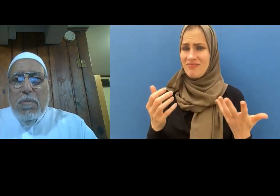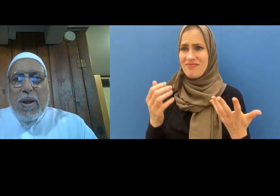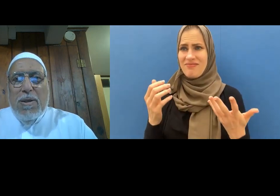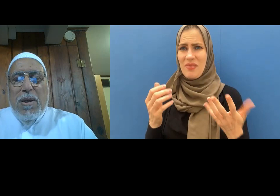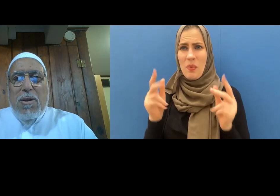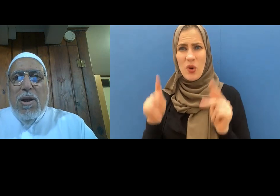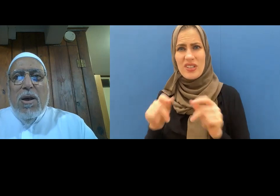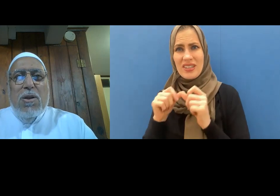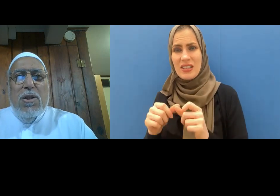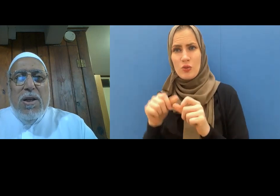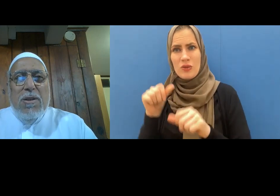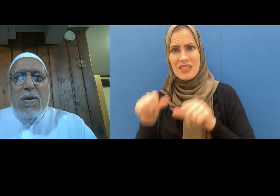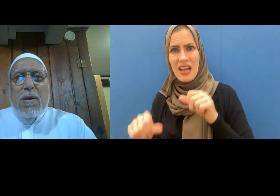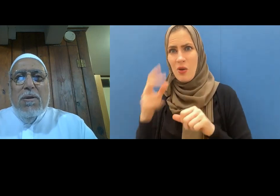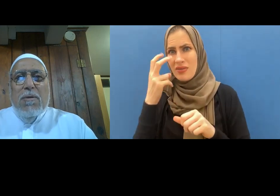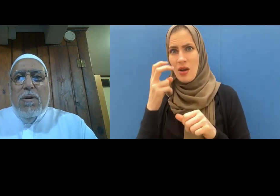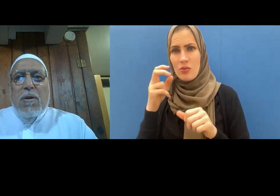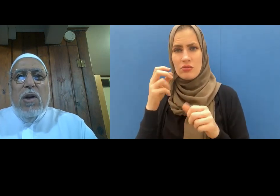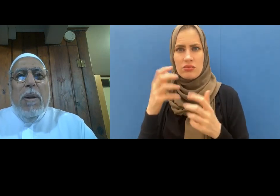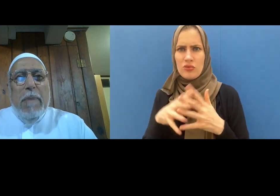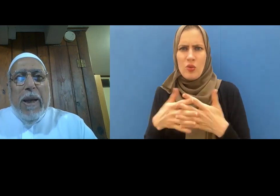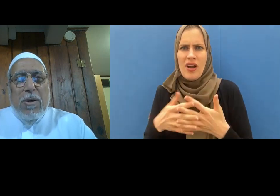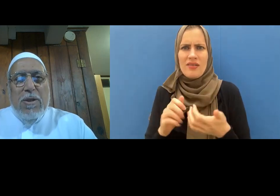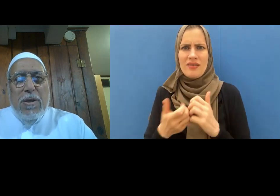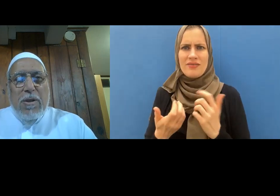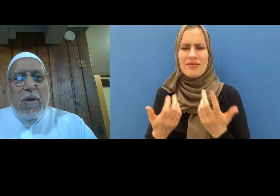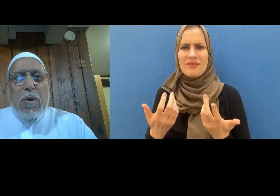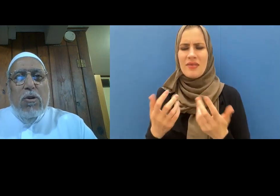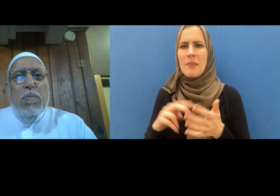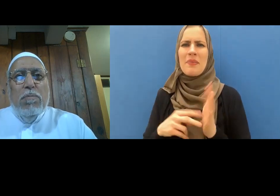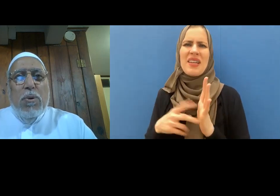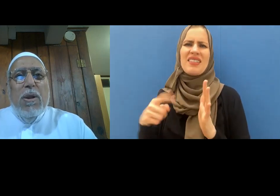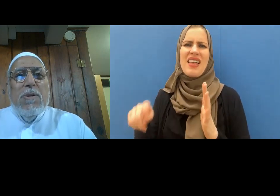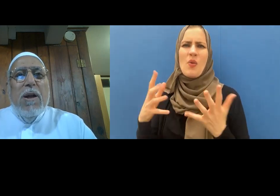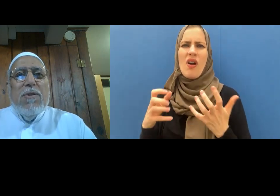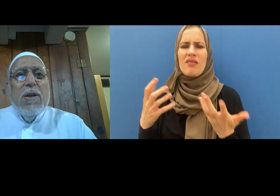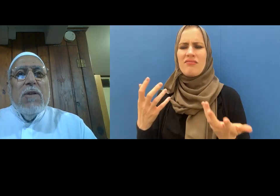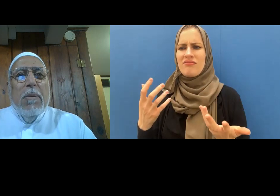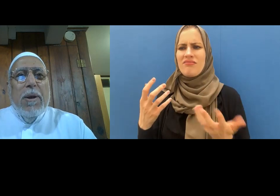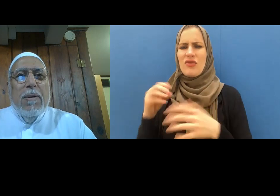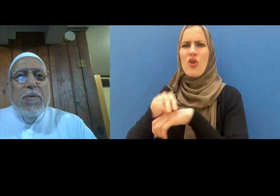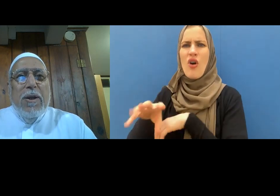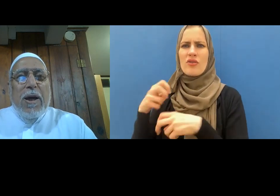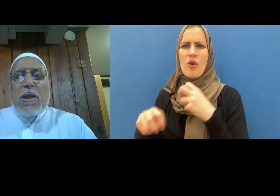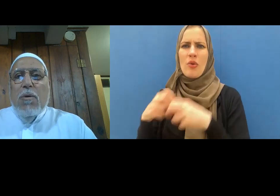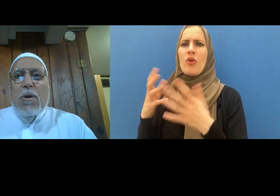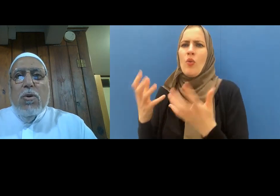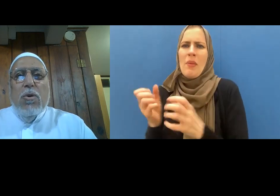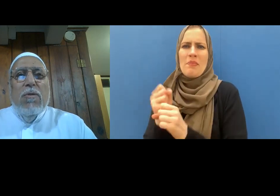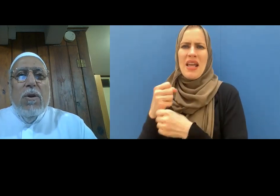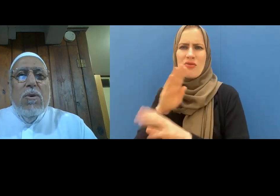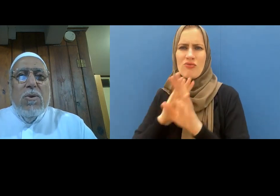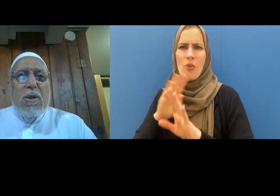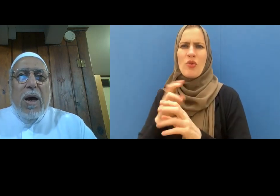it means they are just troublemakers. They want to put themselves in trouble and they want